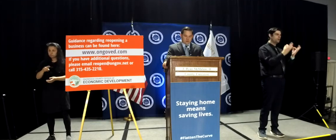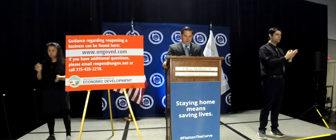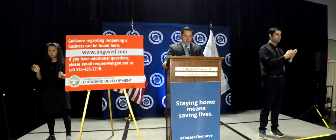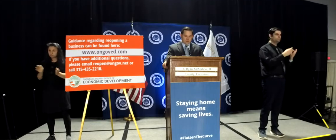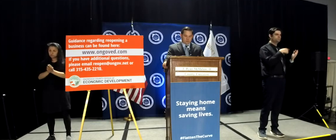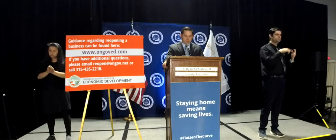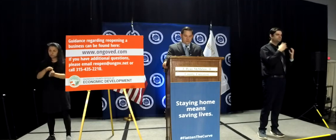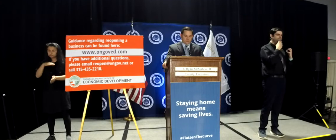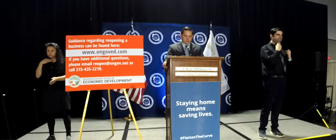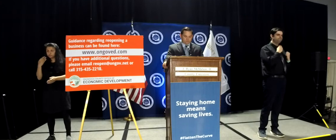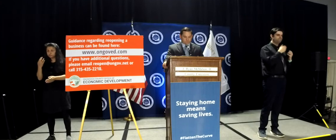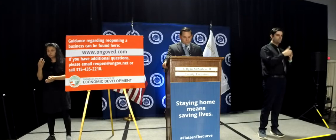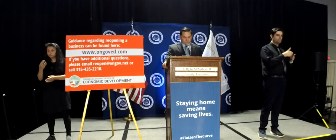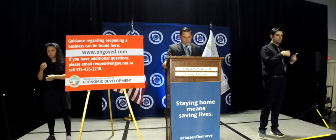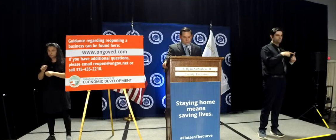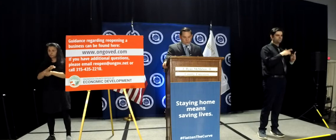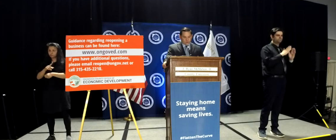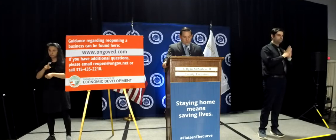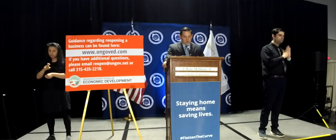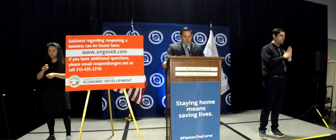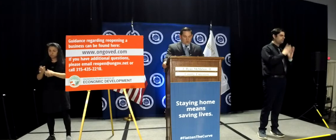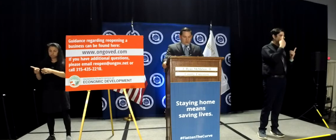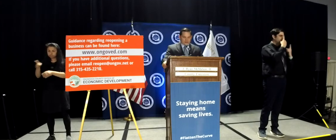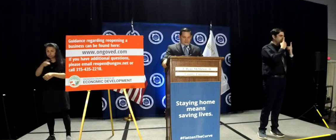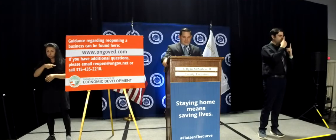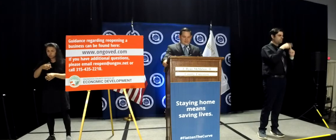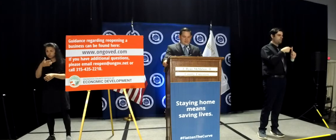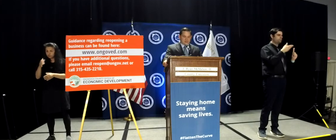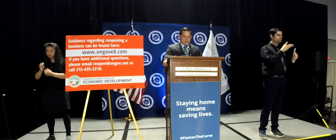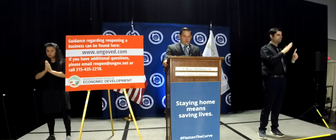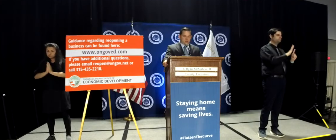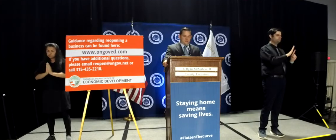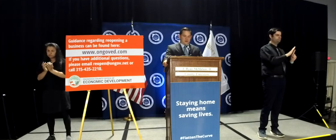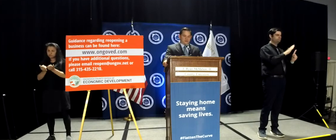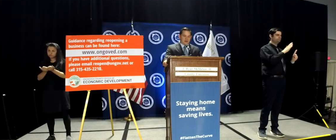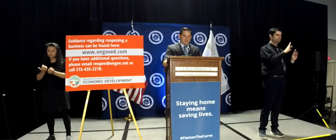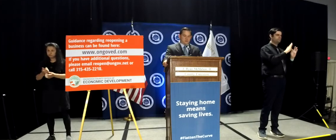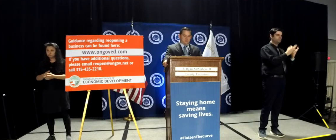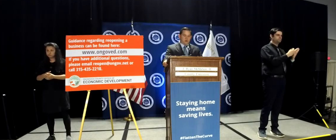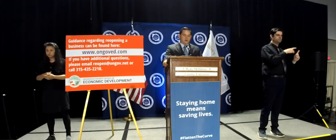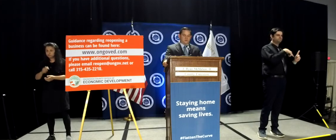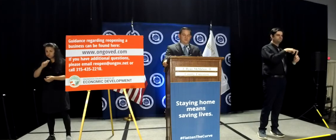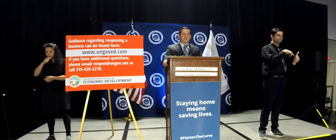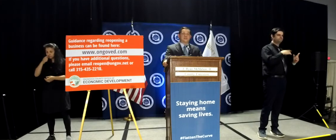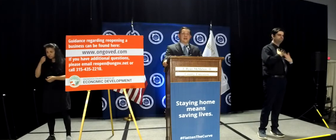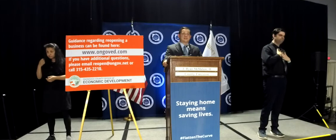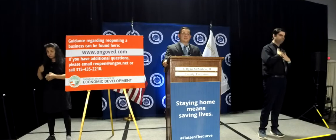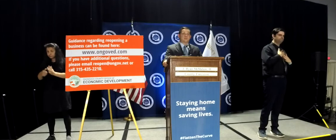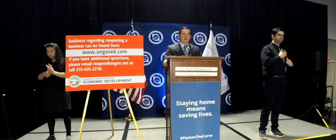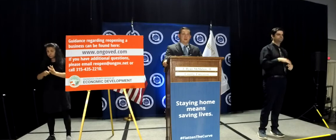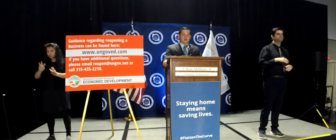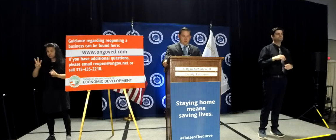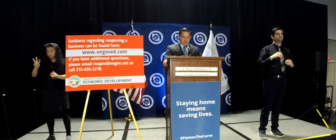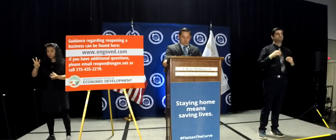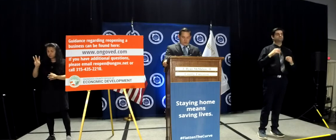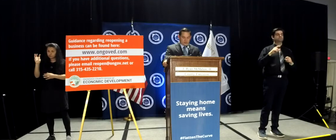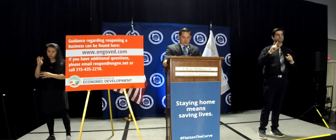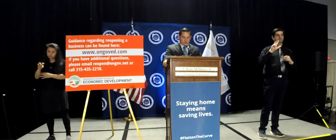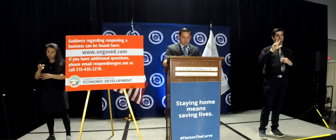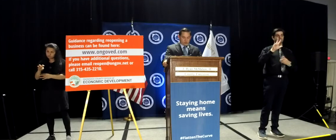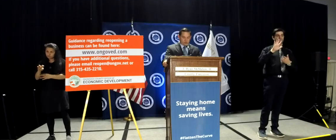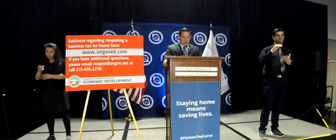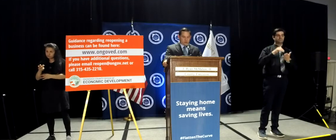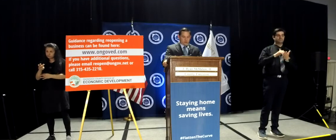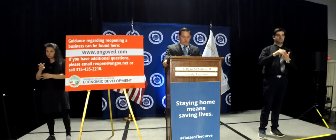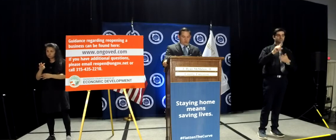and pray for them. Related to testing, 35,115 tests have been completed